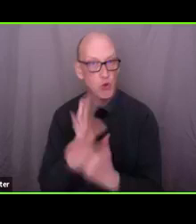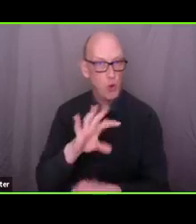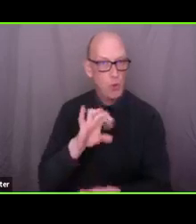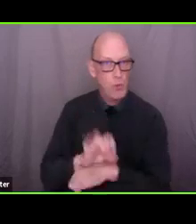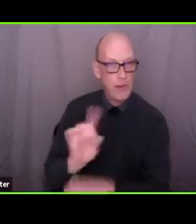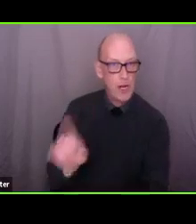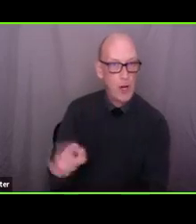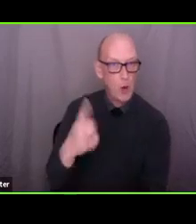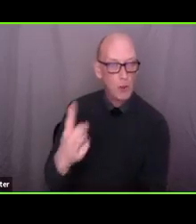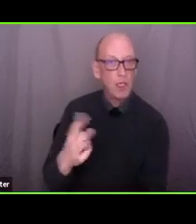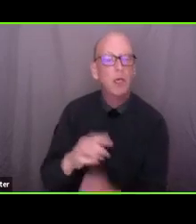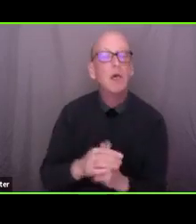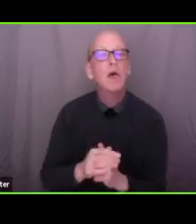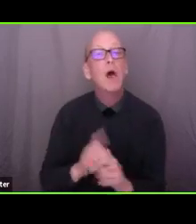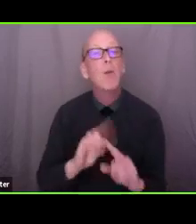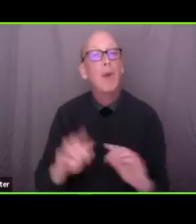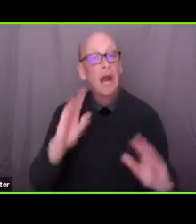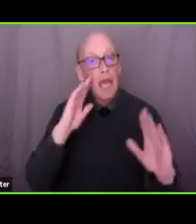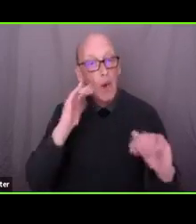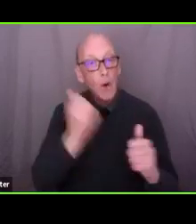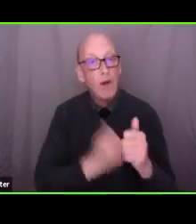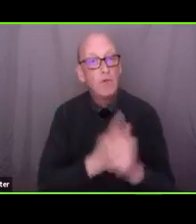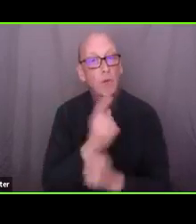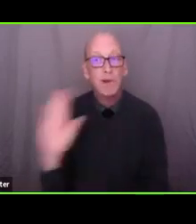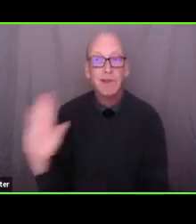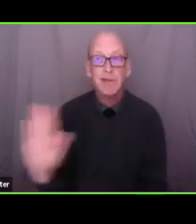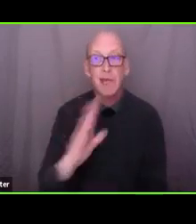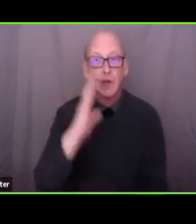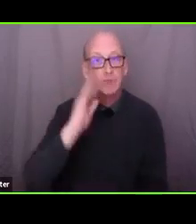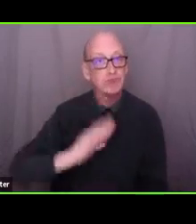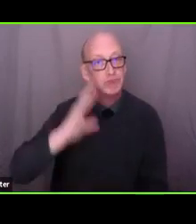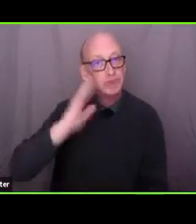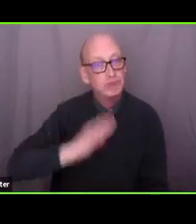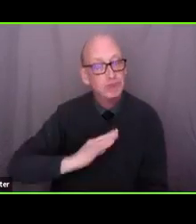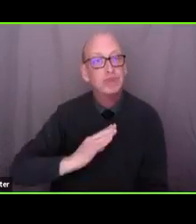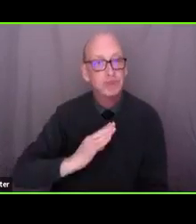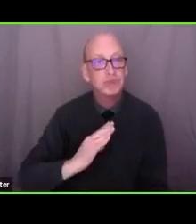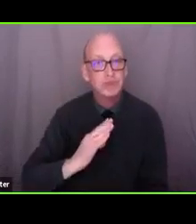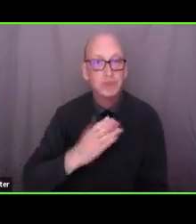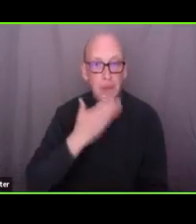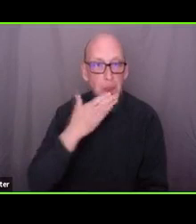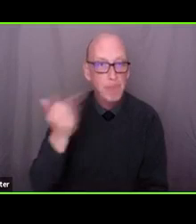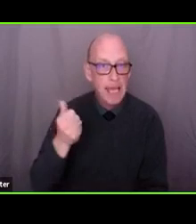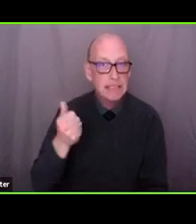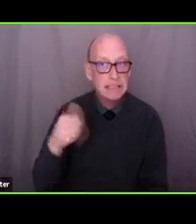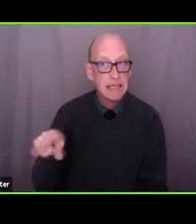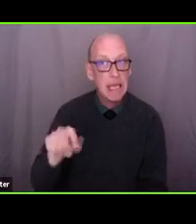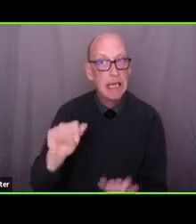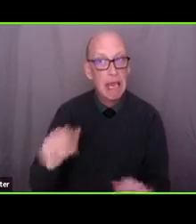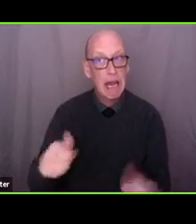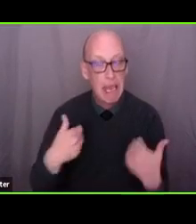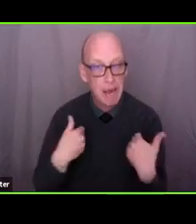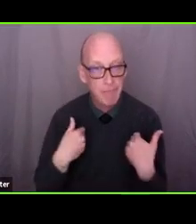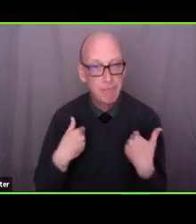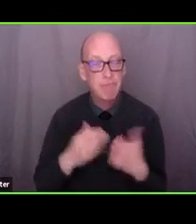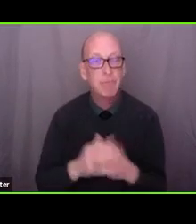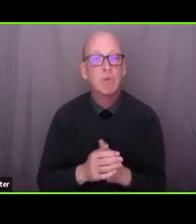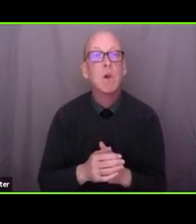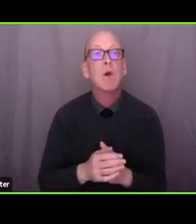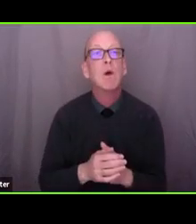hope that everyone's experience is the best that it can be. And